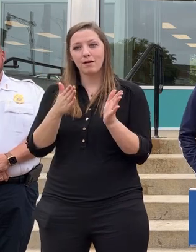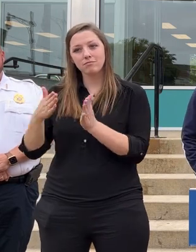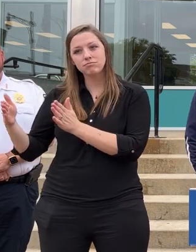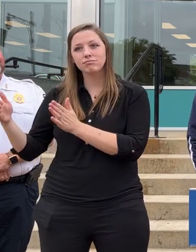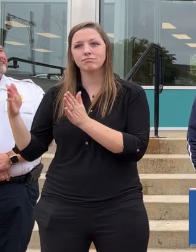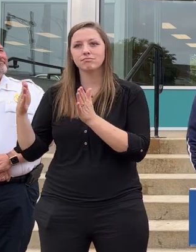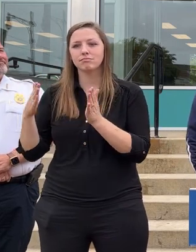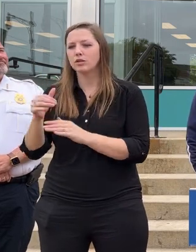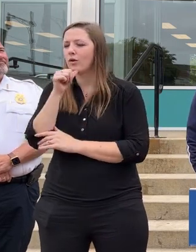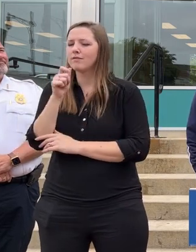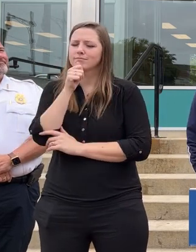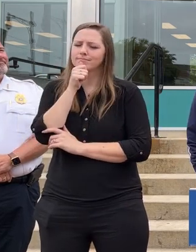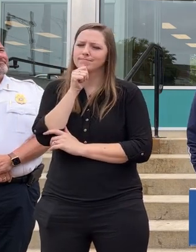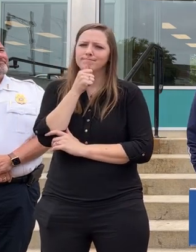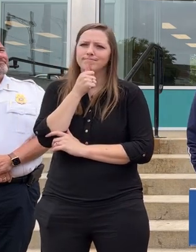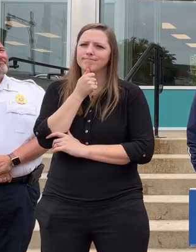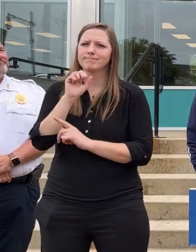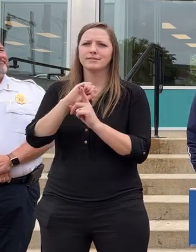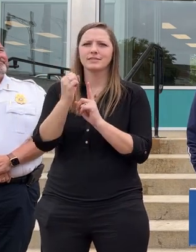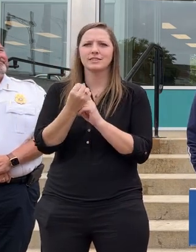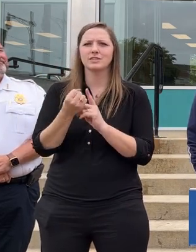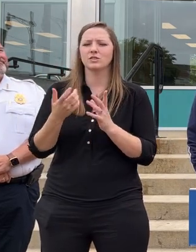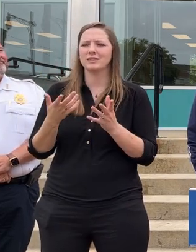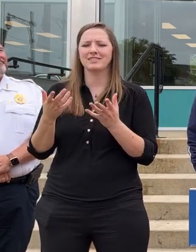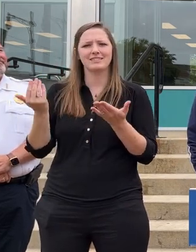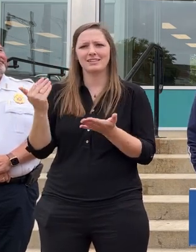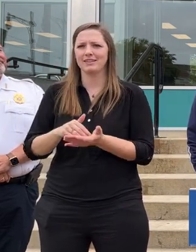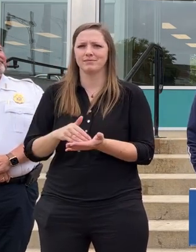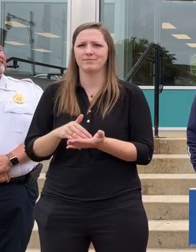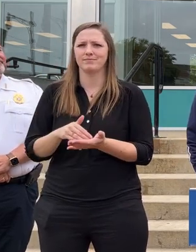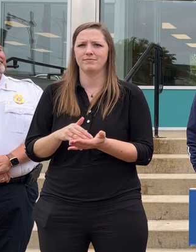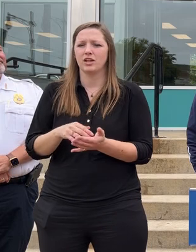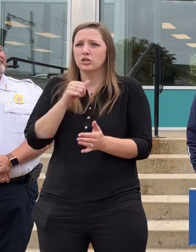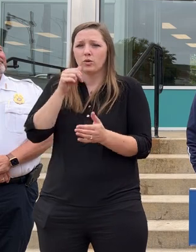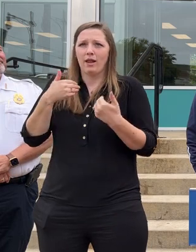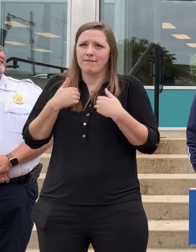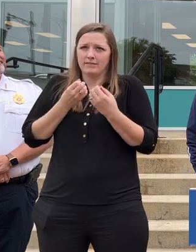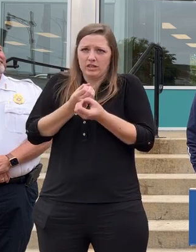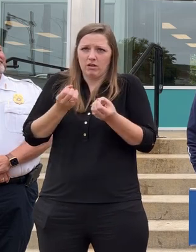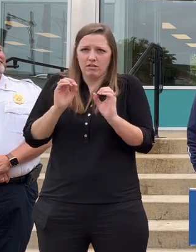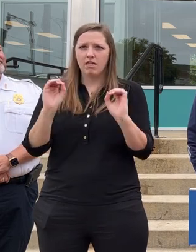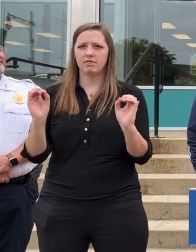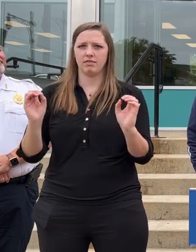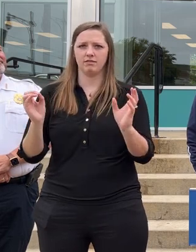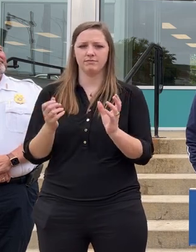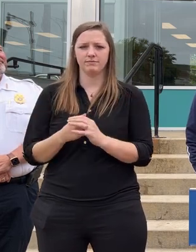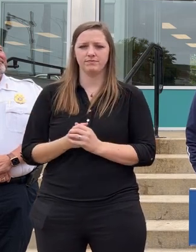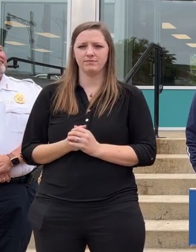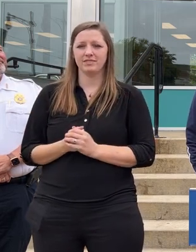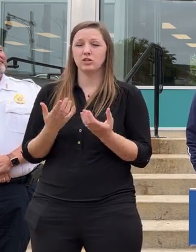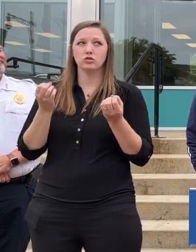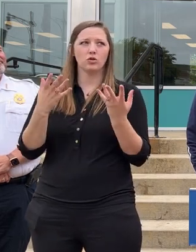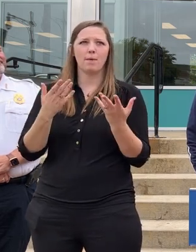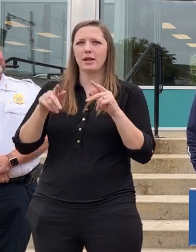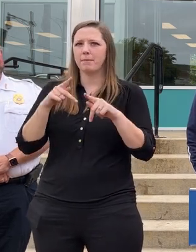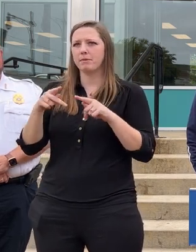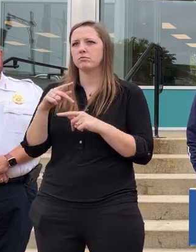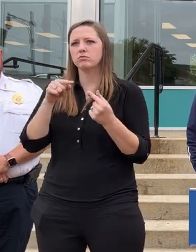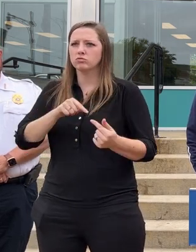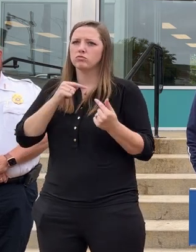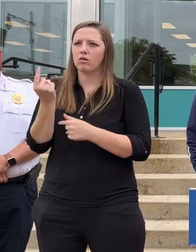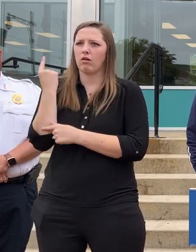to suffer in situations and just go without anything like so many of us did last Christmas. But you will